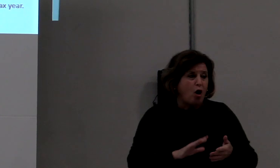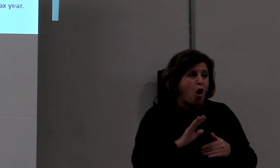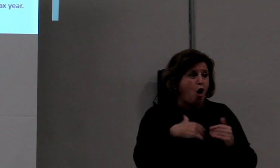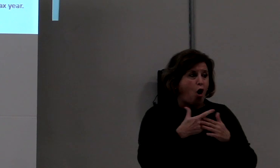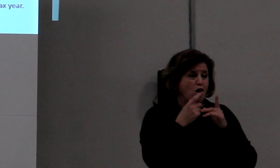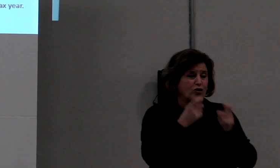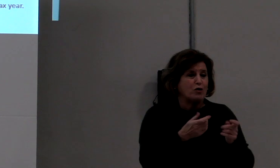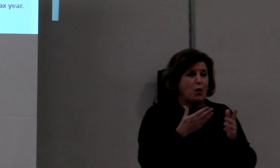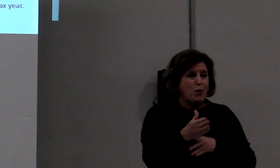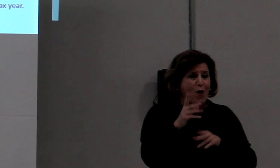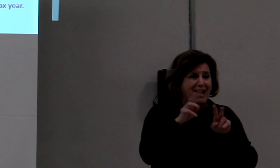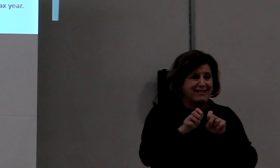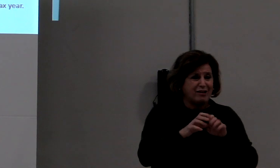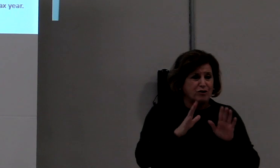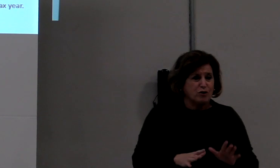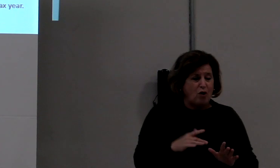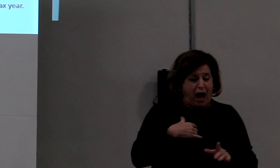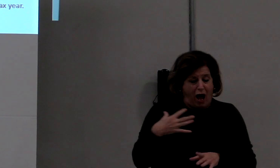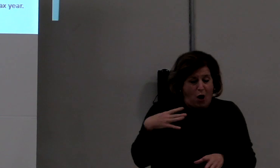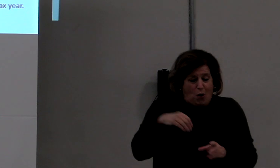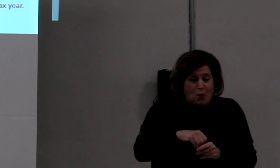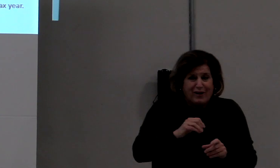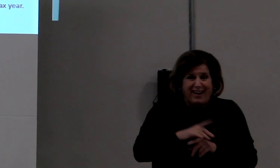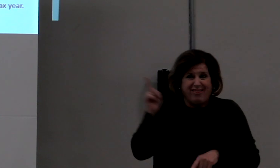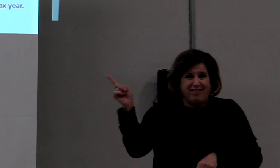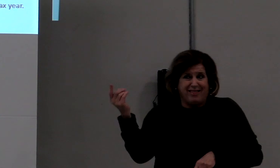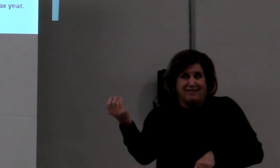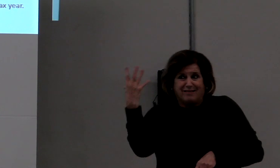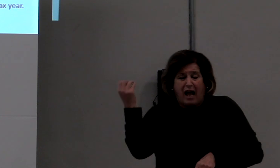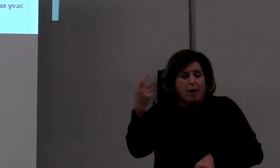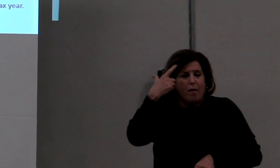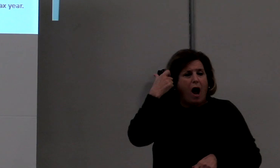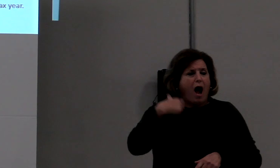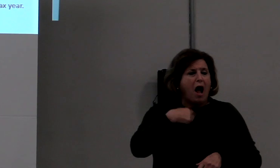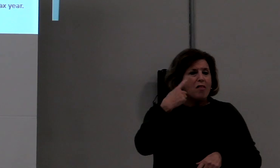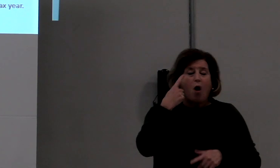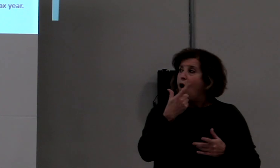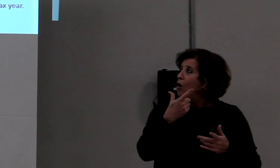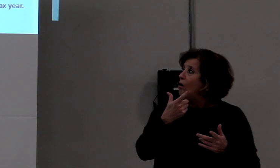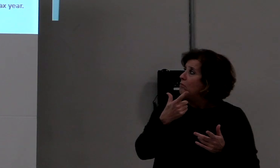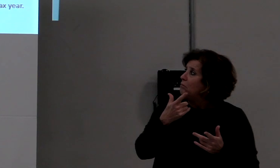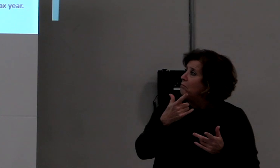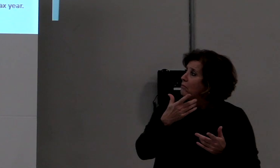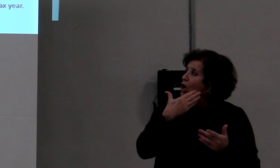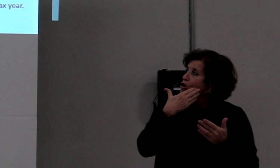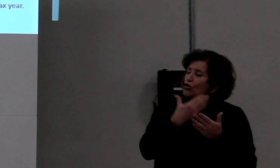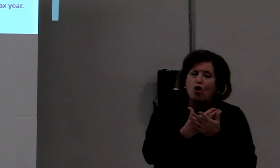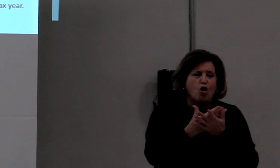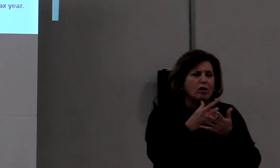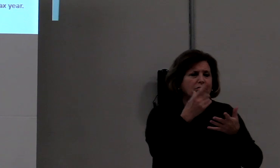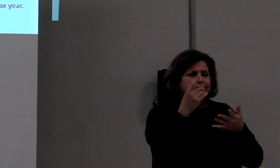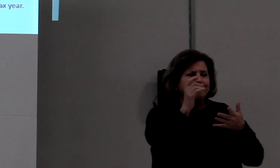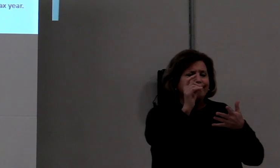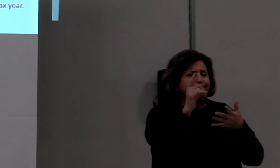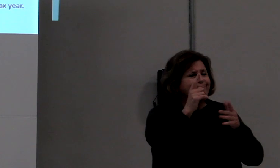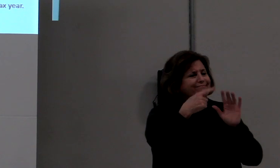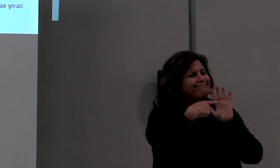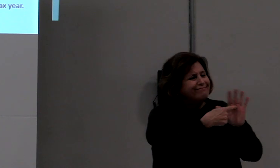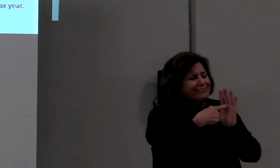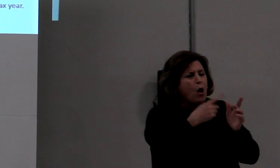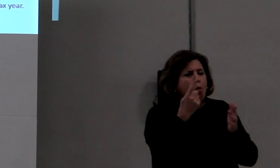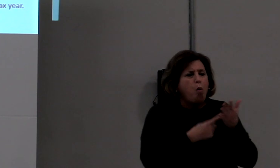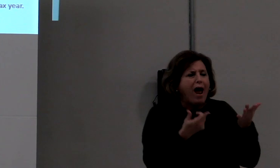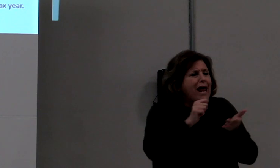granted by the assessor. I only included it in our slideshow just because I thought it was a good compilation of all the different